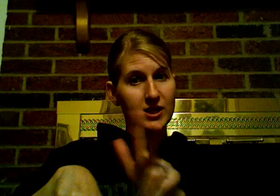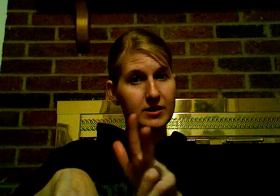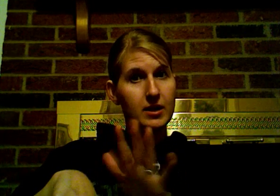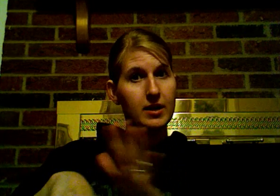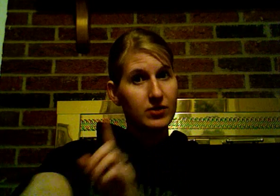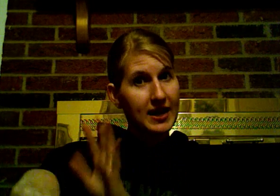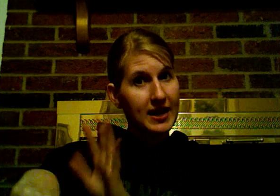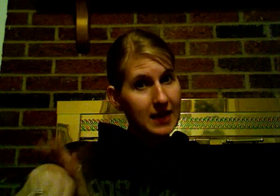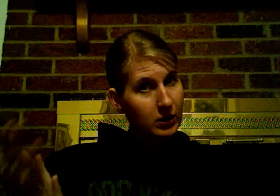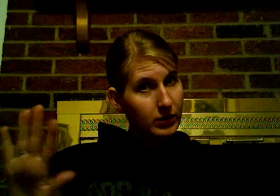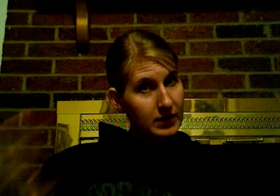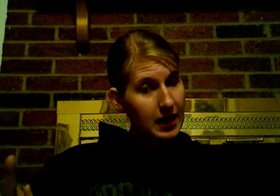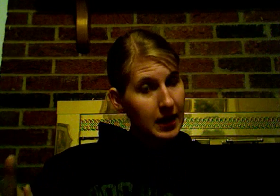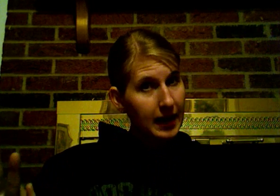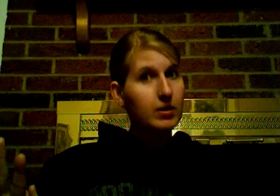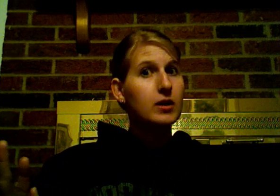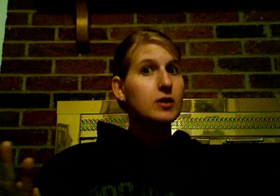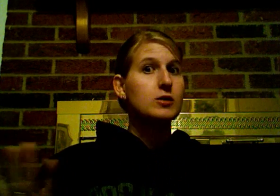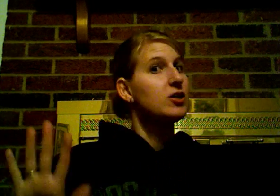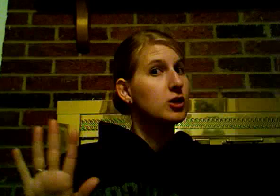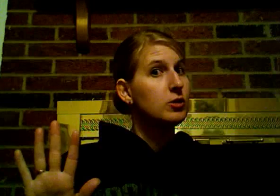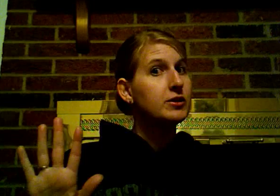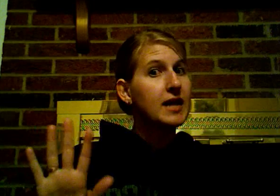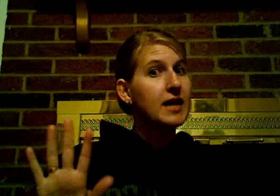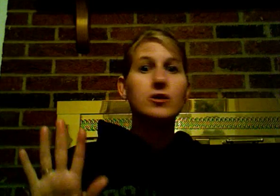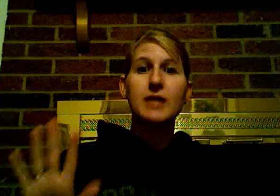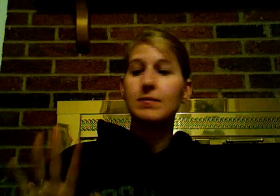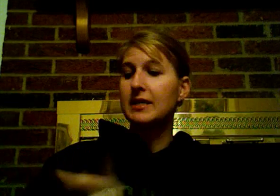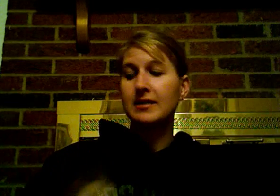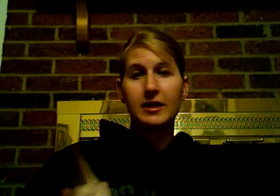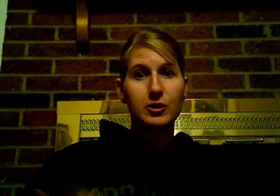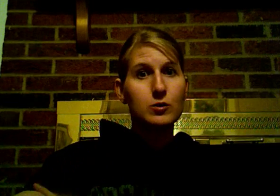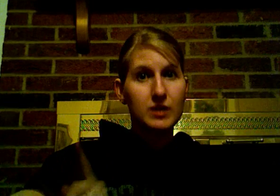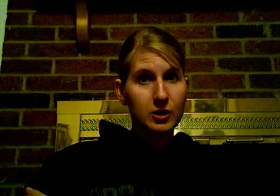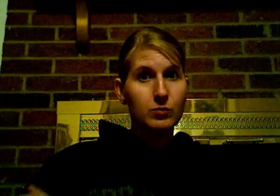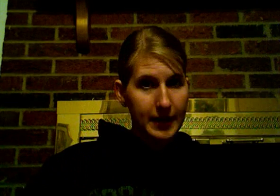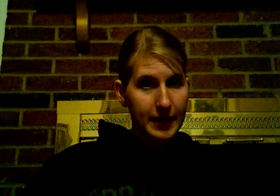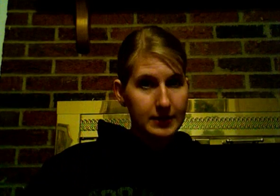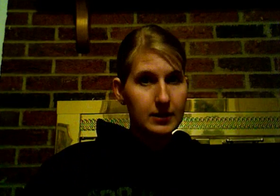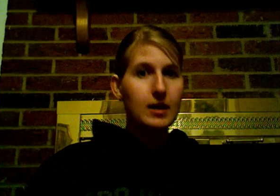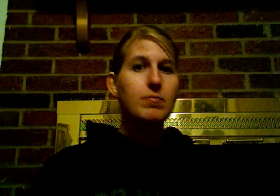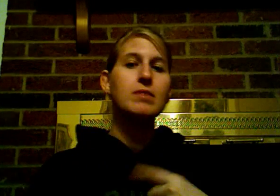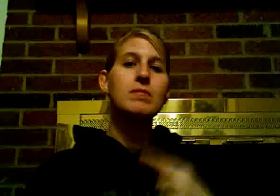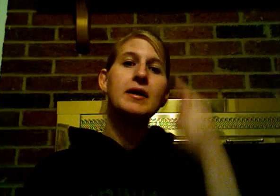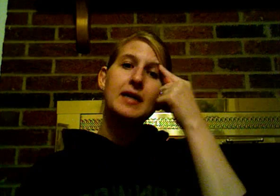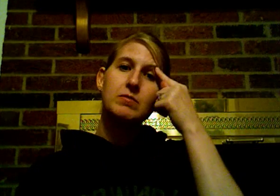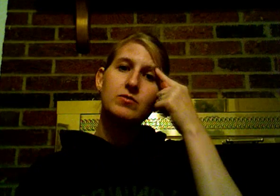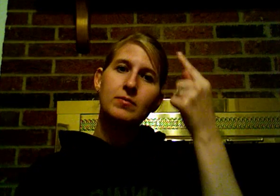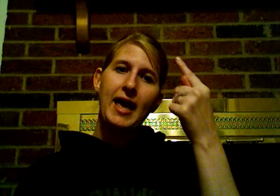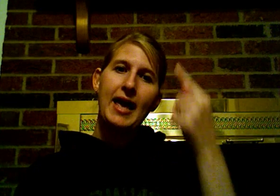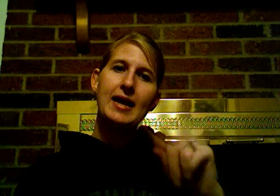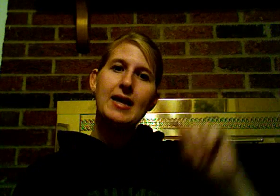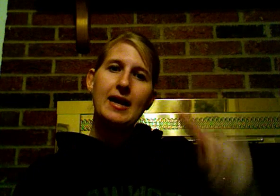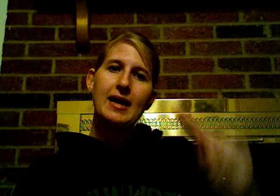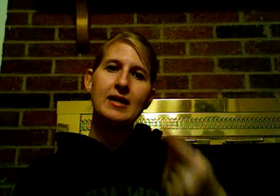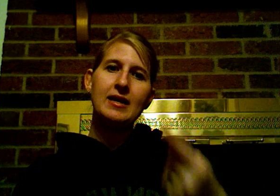is. So that's how we know it's time. So make sure when you're signing your time signs that you're using your wrist. But the money comes from the head, and then it